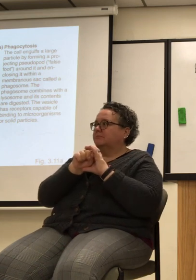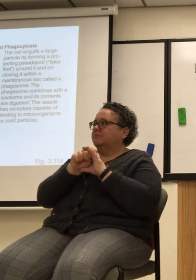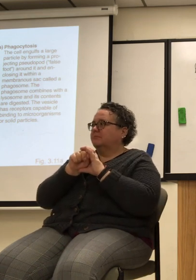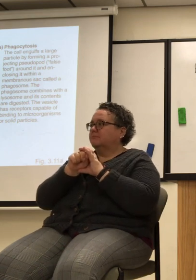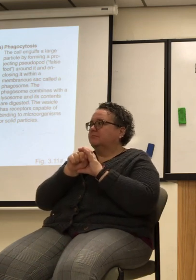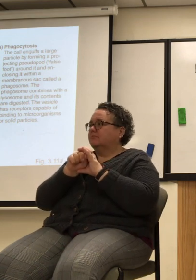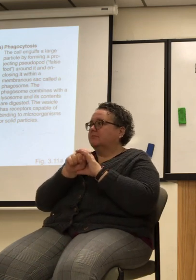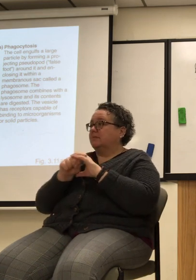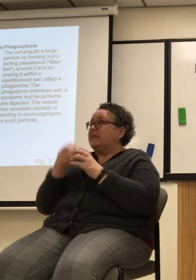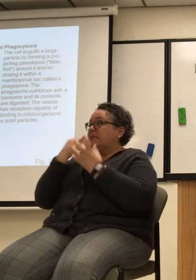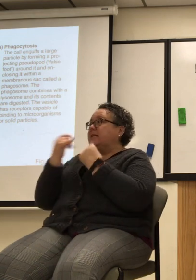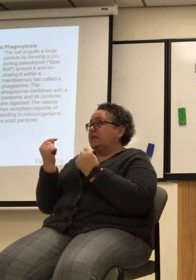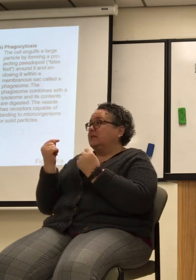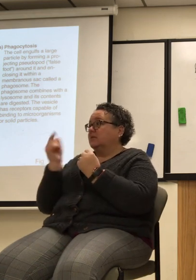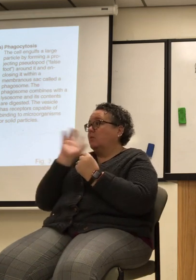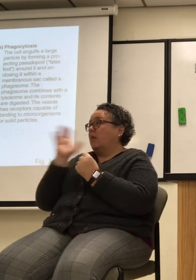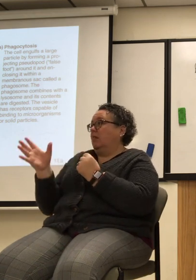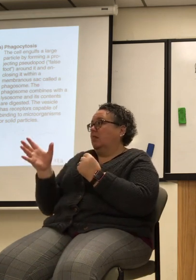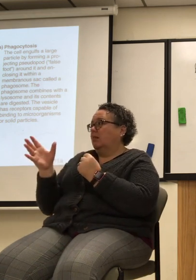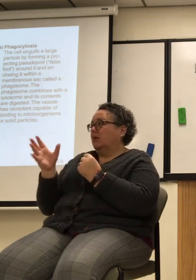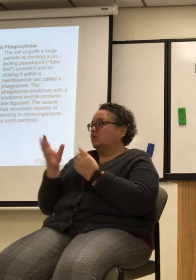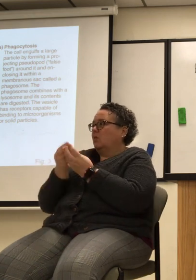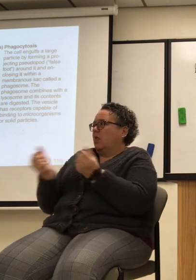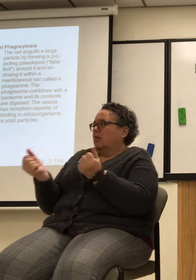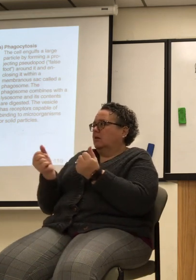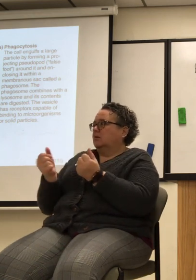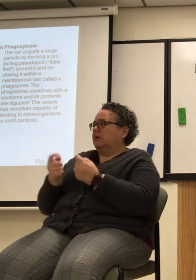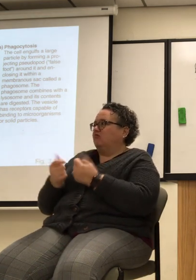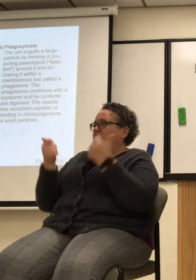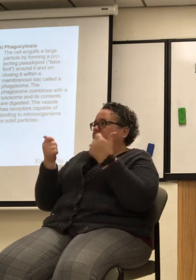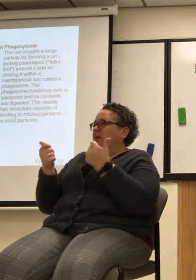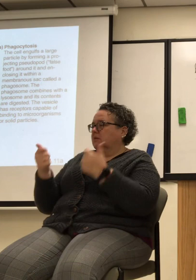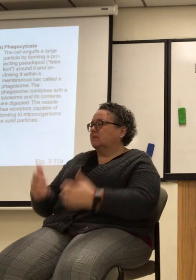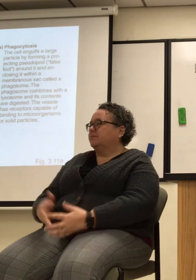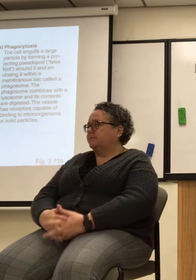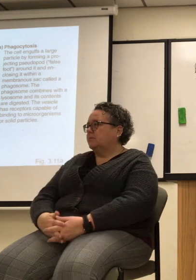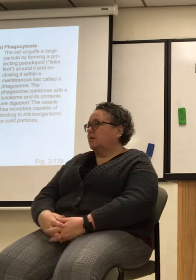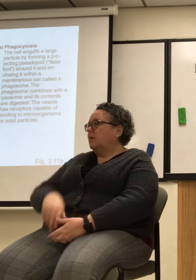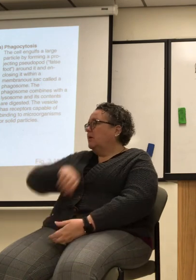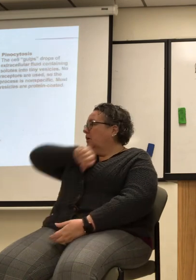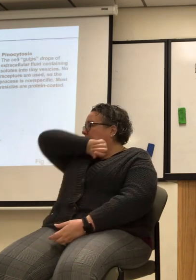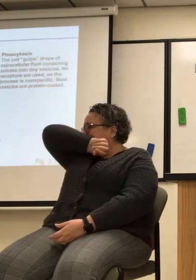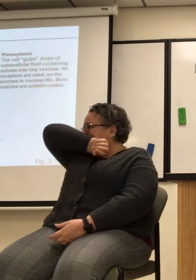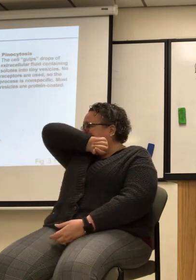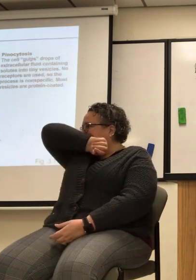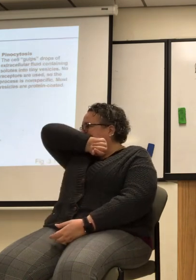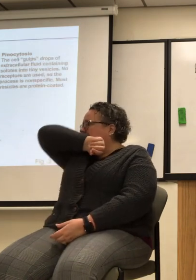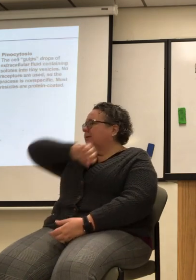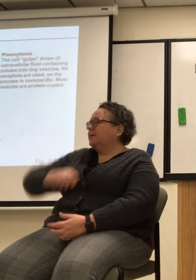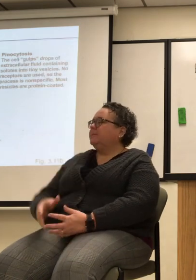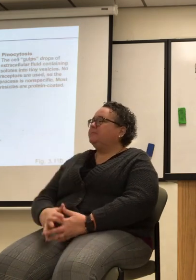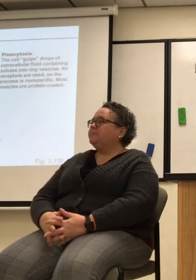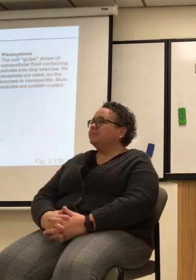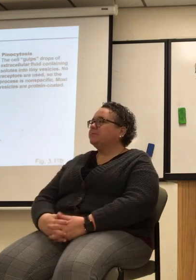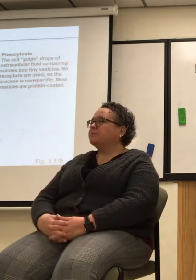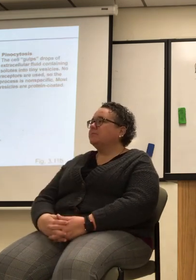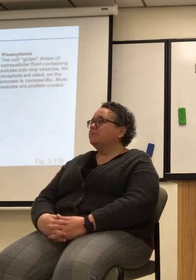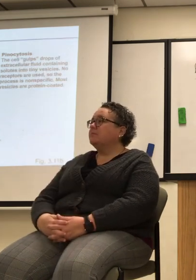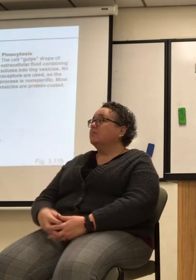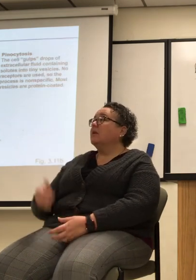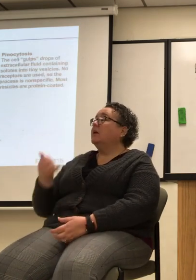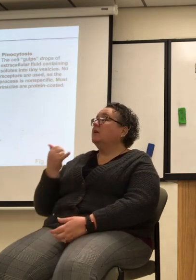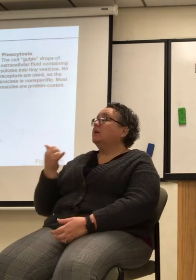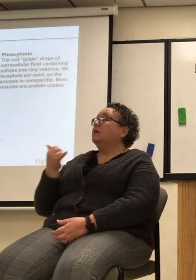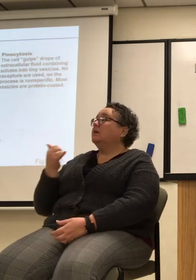pathogen. Okay, so that's how you phagocytose the pathogen and break it up. If you want to bring fluids in, take a